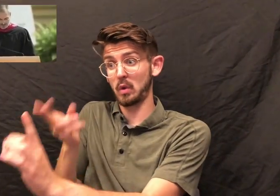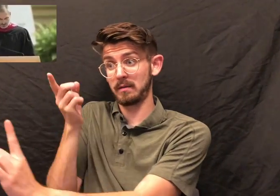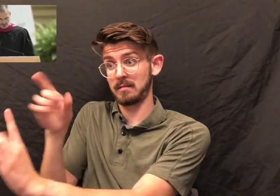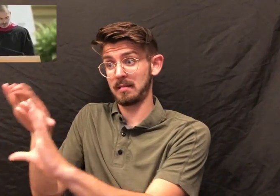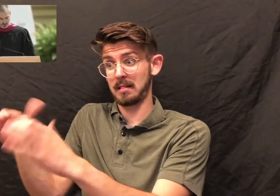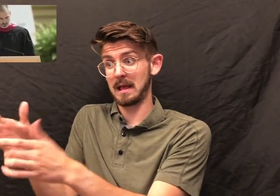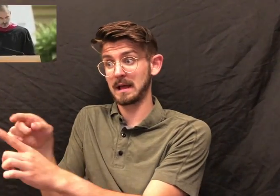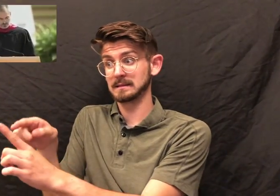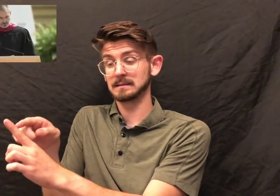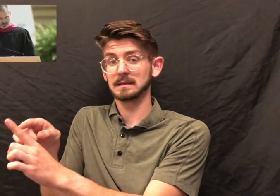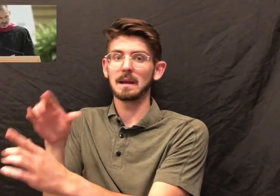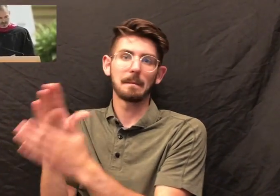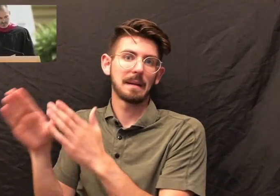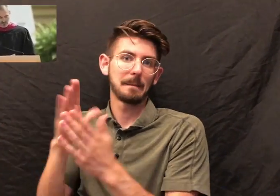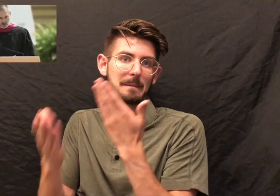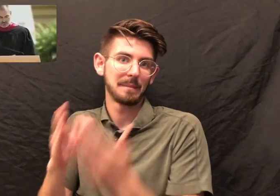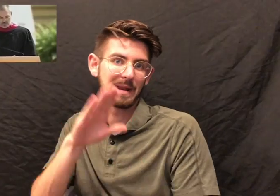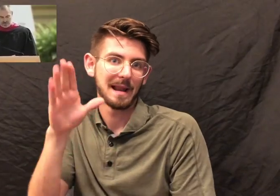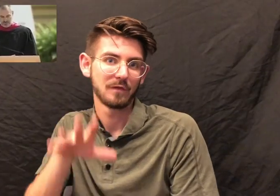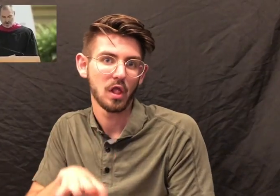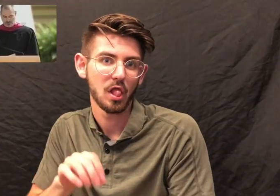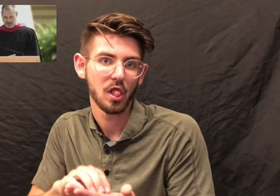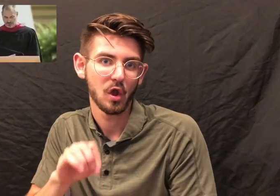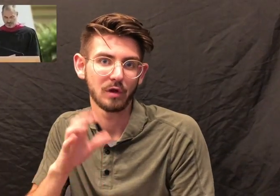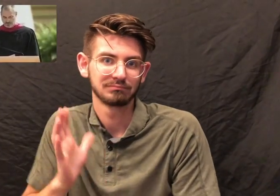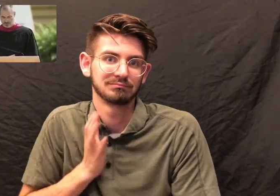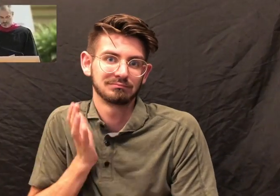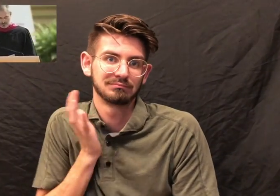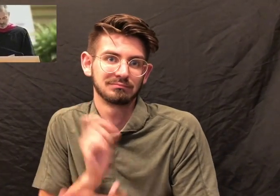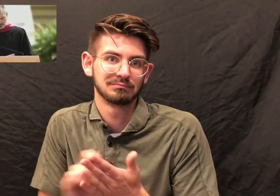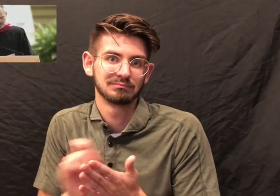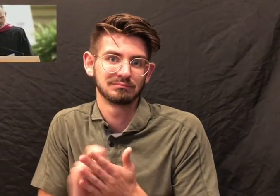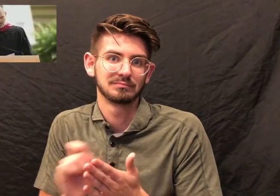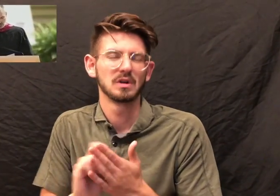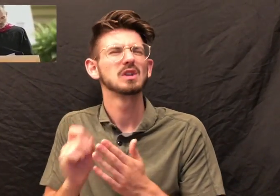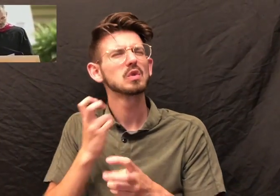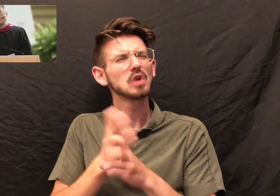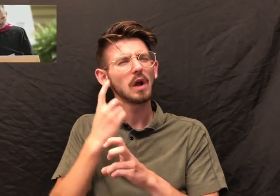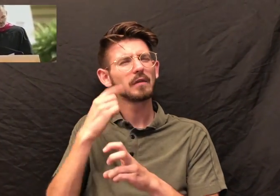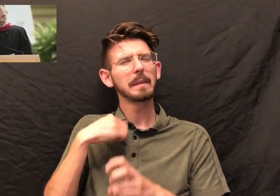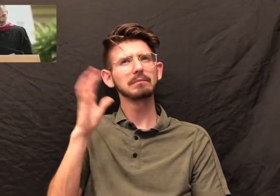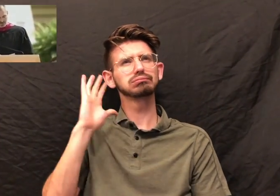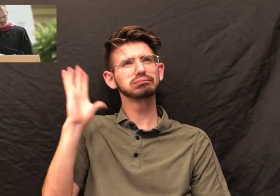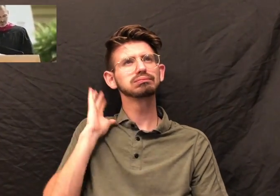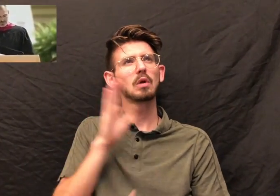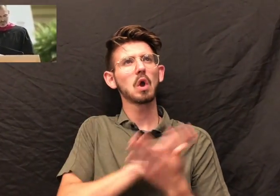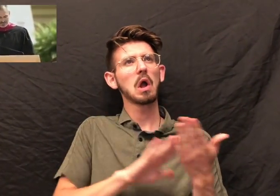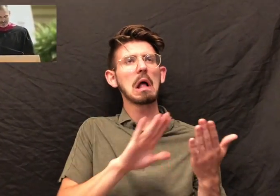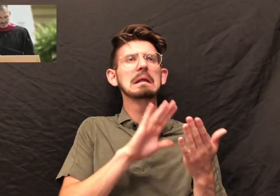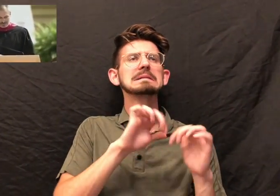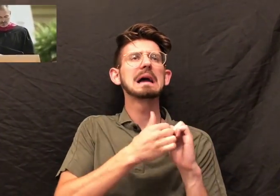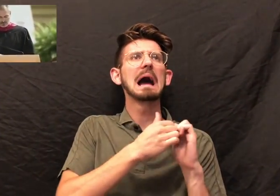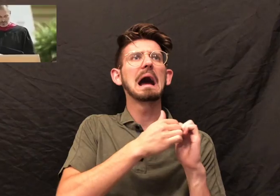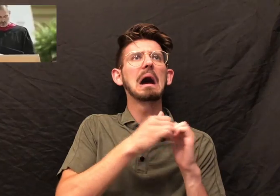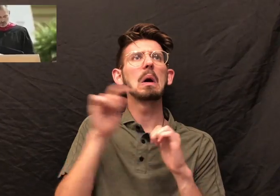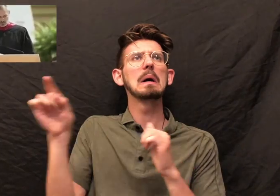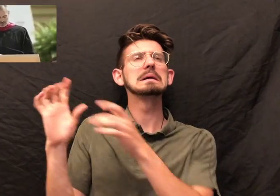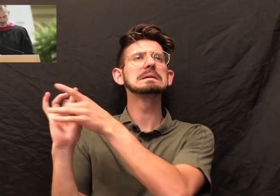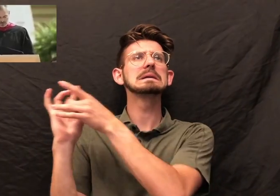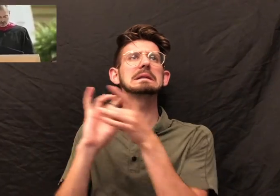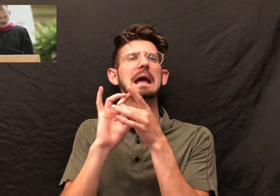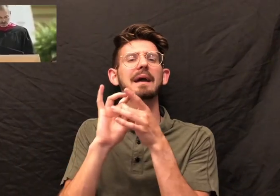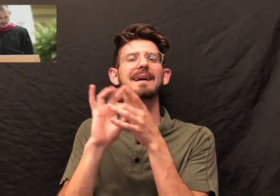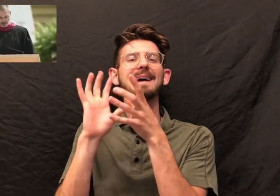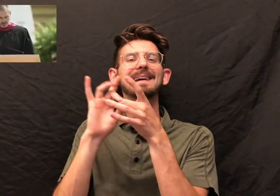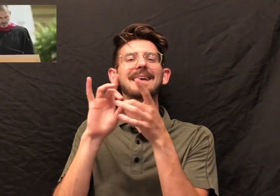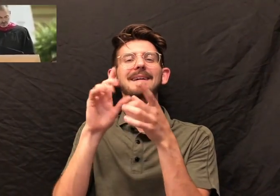do. Of course, it was impossible to connect the dots looking forward when I was in college, but it was very, very clear looking